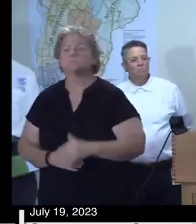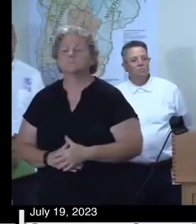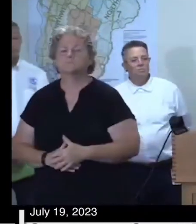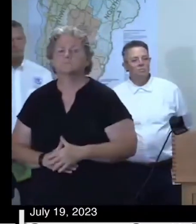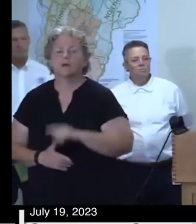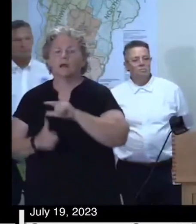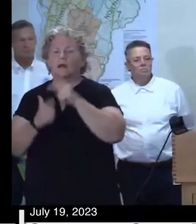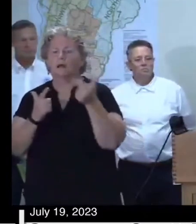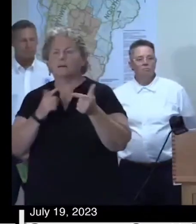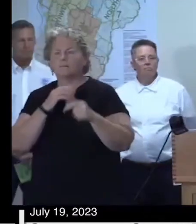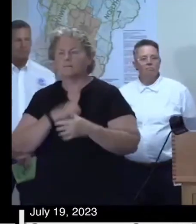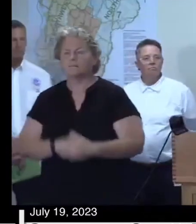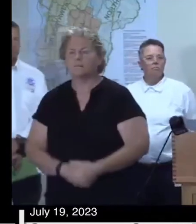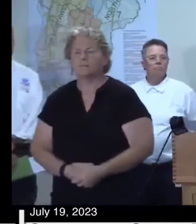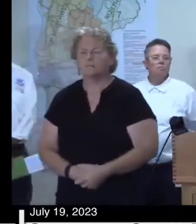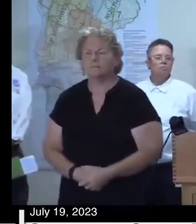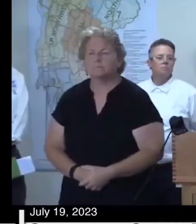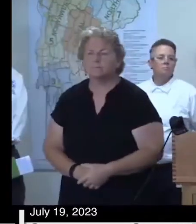And 7 days.